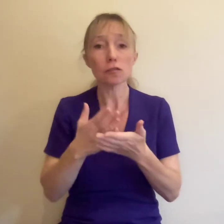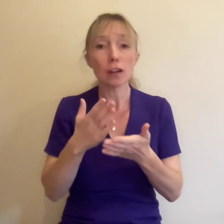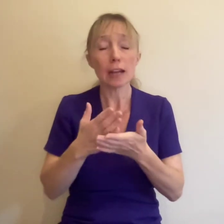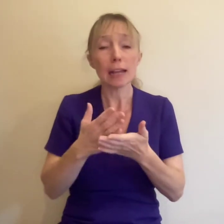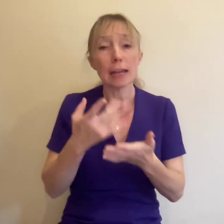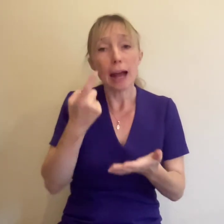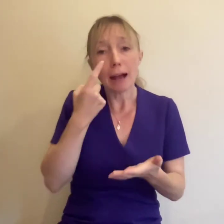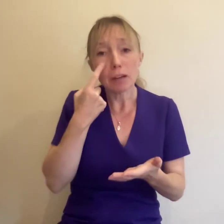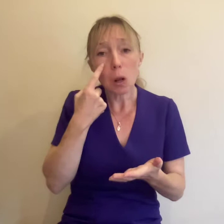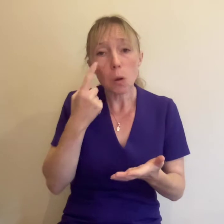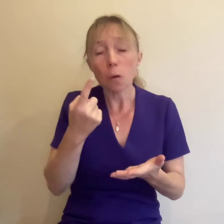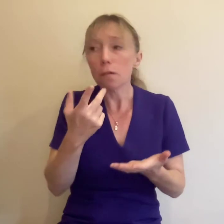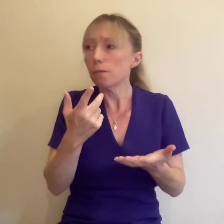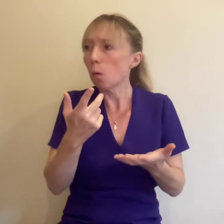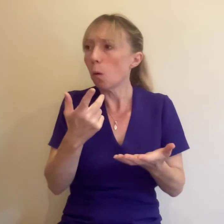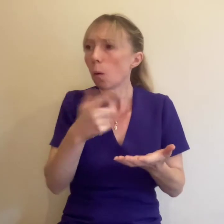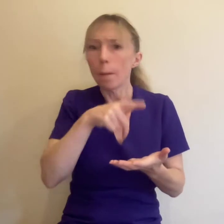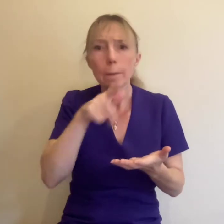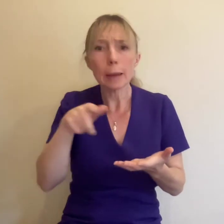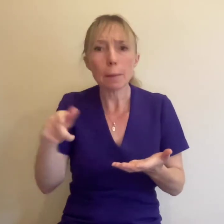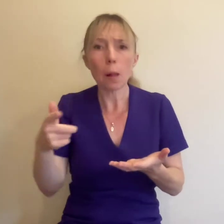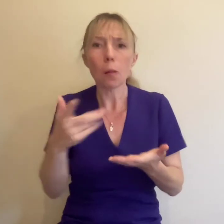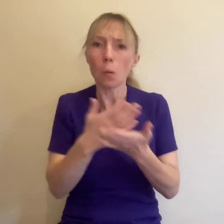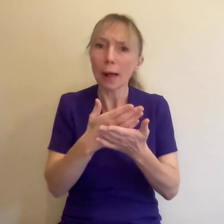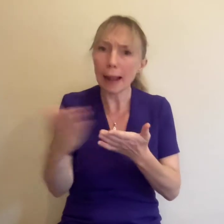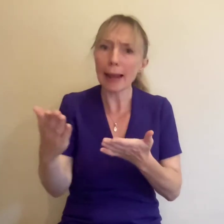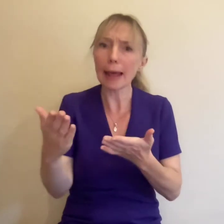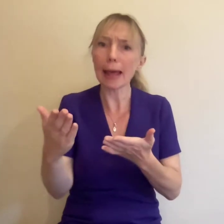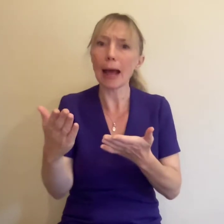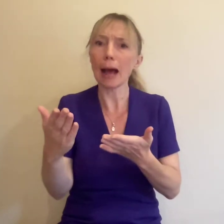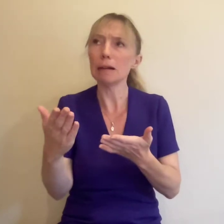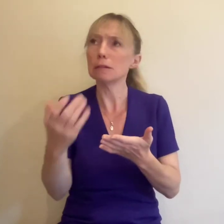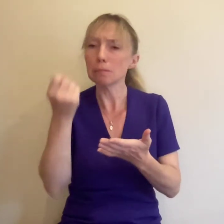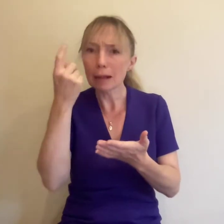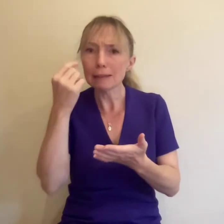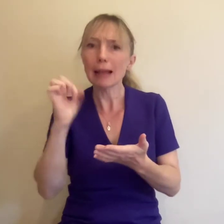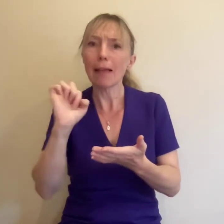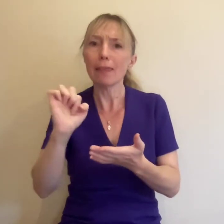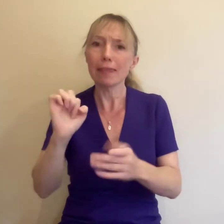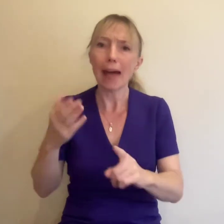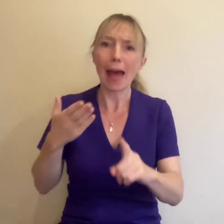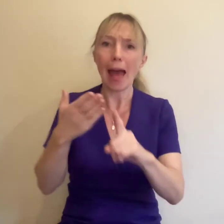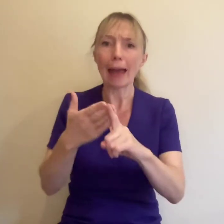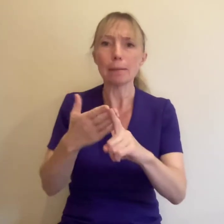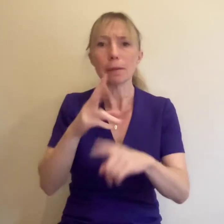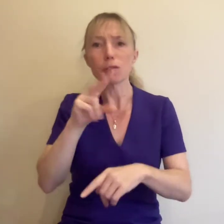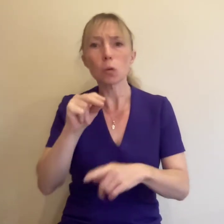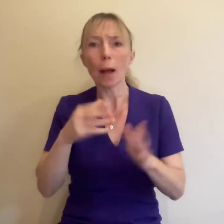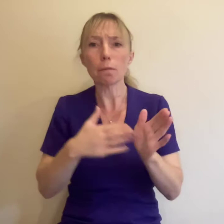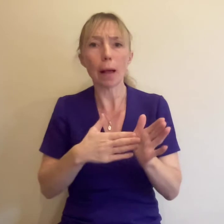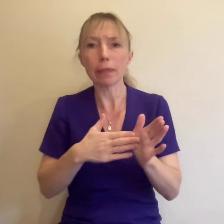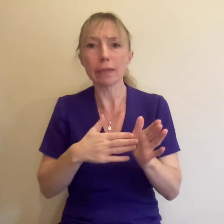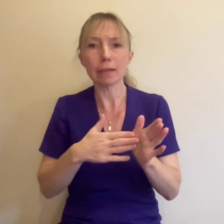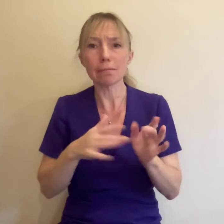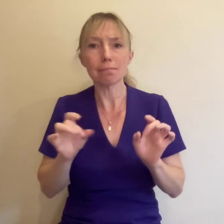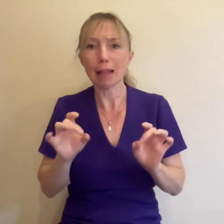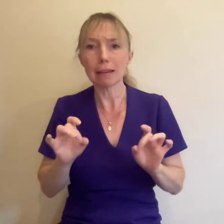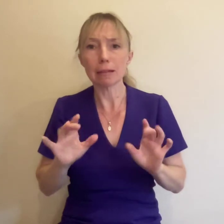clear idea of their goals for their writing over the bursary period, 12 months. Are the bursaries just